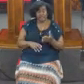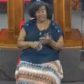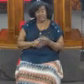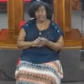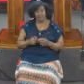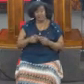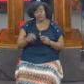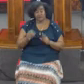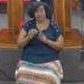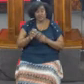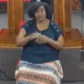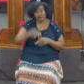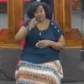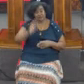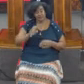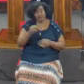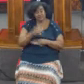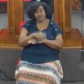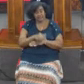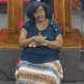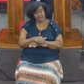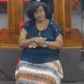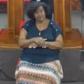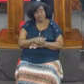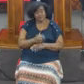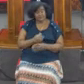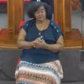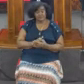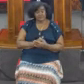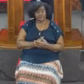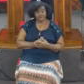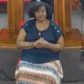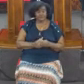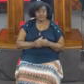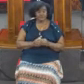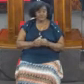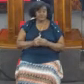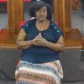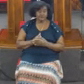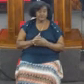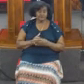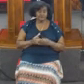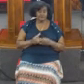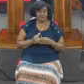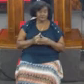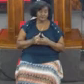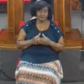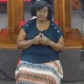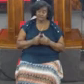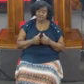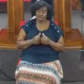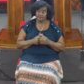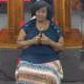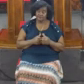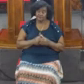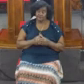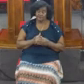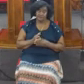from the scriptures this evening, Brother Science, pick up, and we will read responsibly from the scriptures